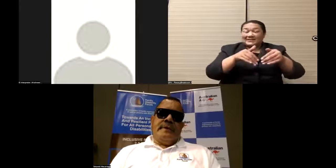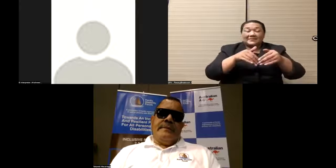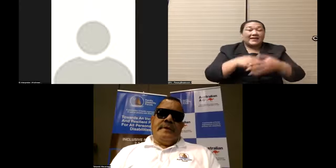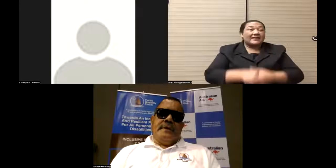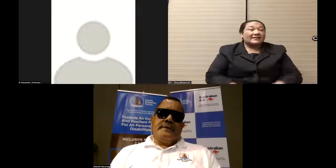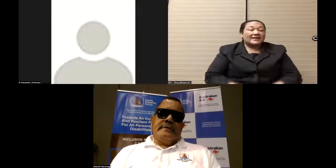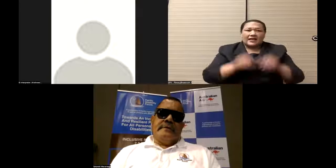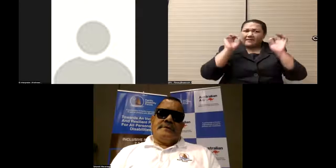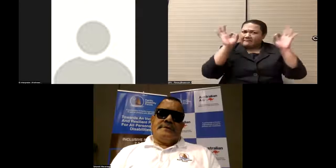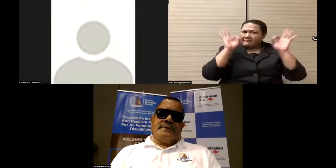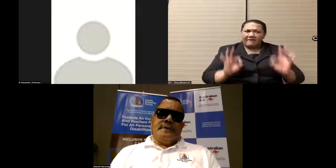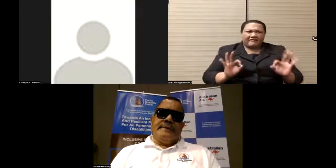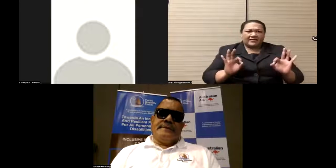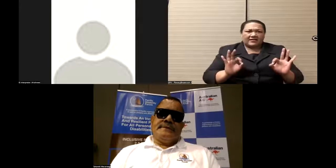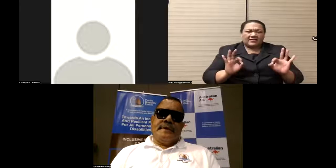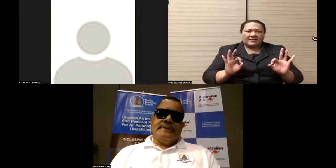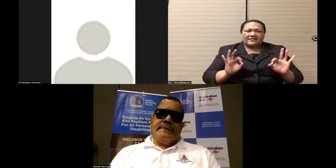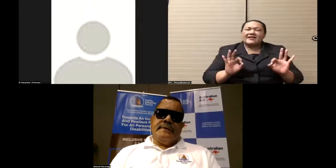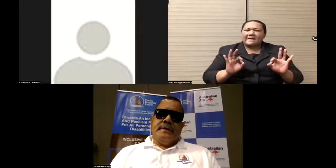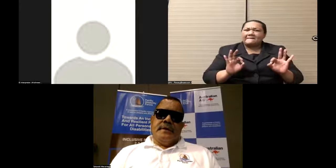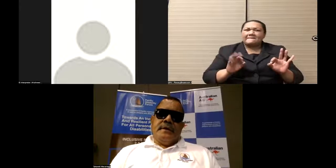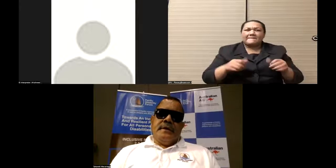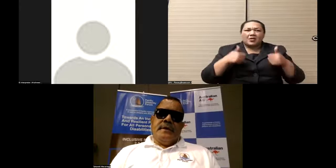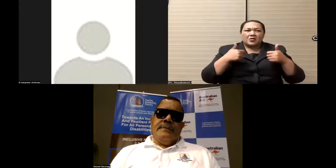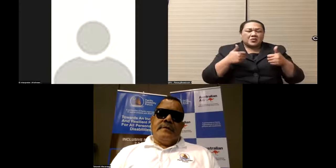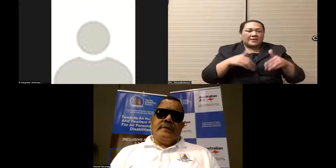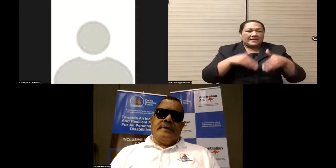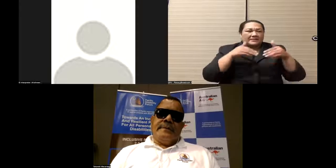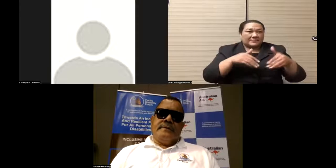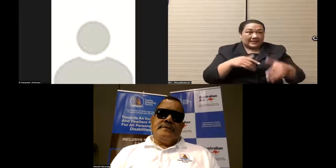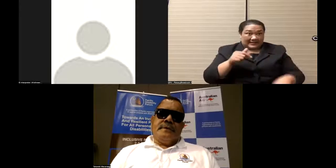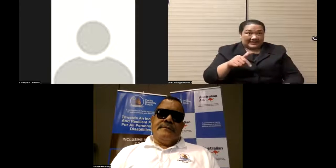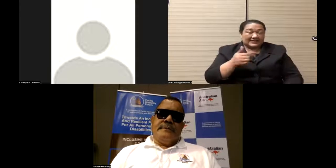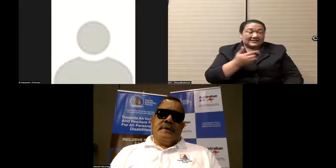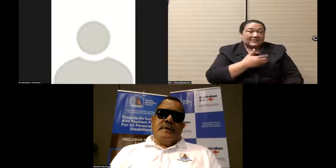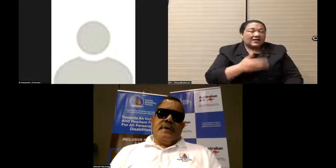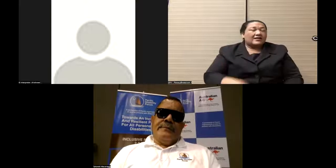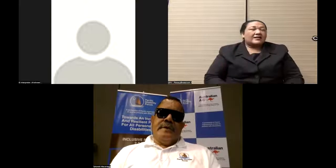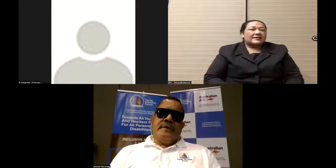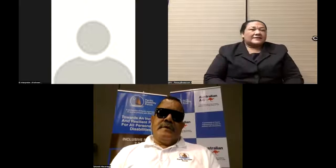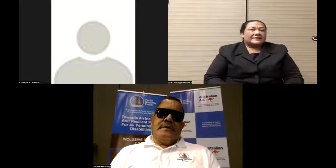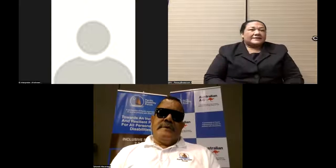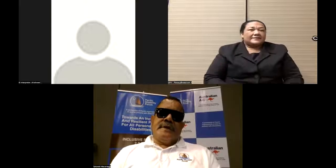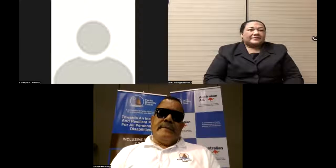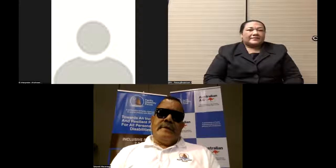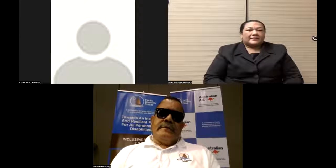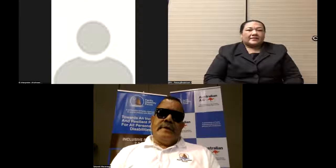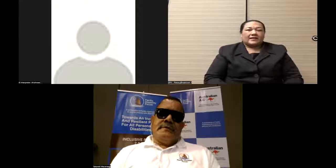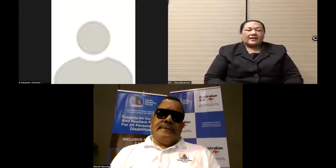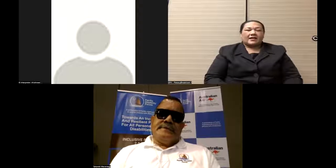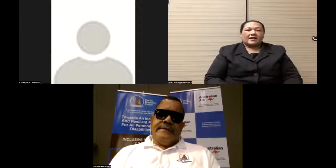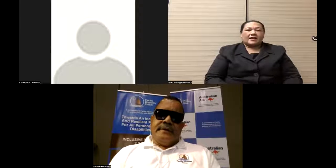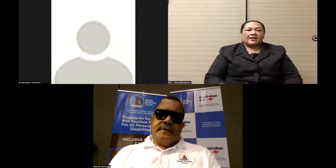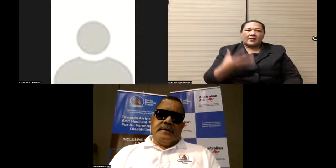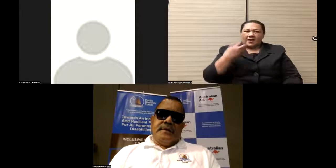We have been, as co-hosts here in the Pacific Islands Summit, have been talking about bringing the global summit, the